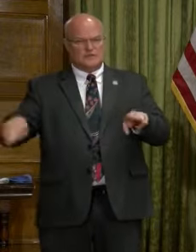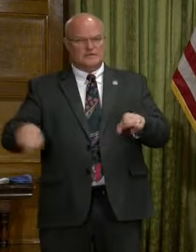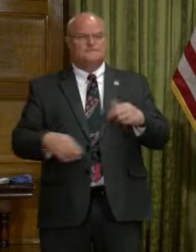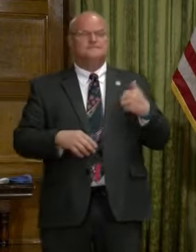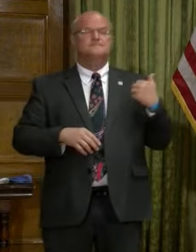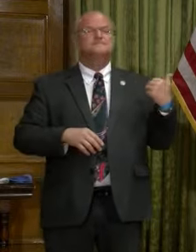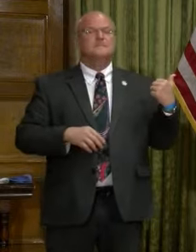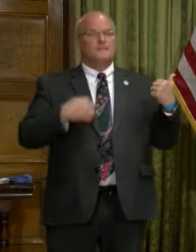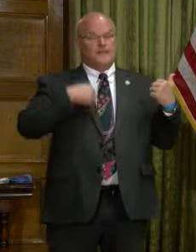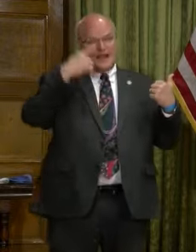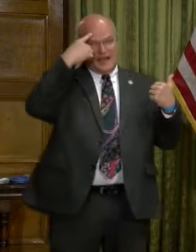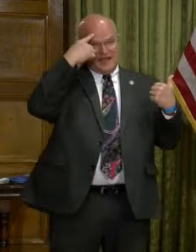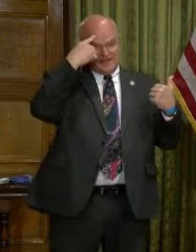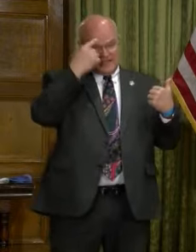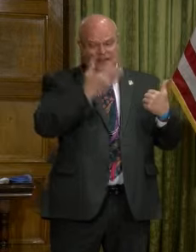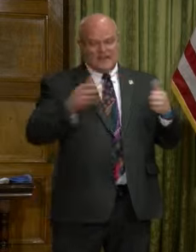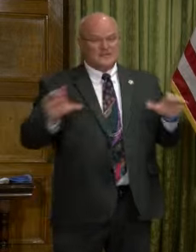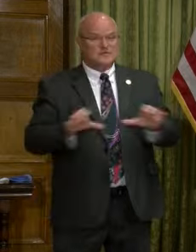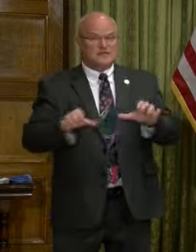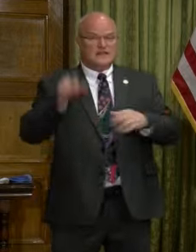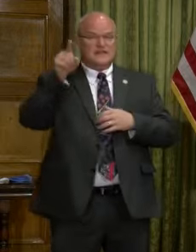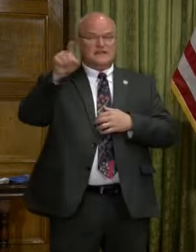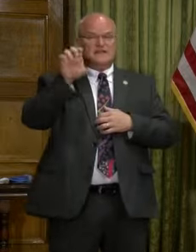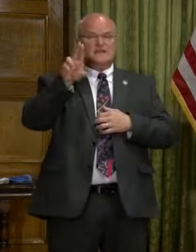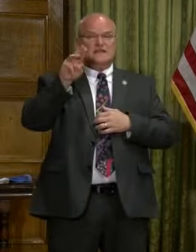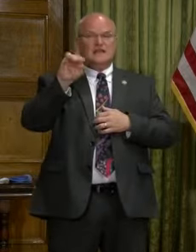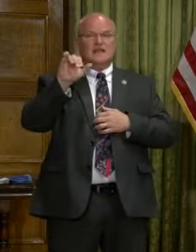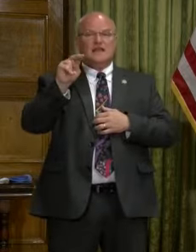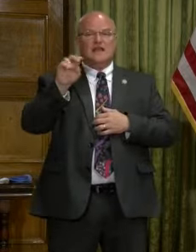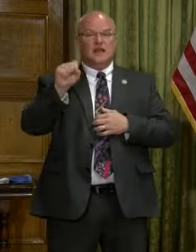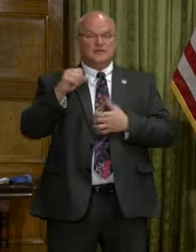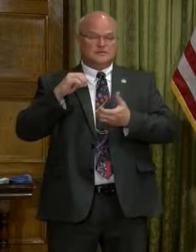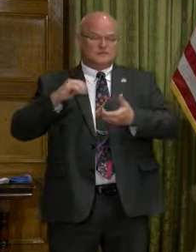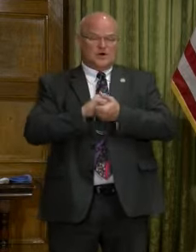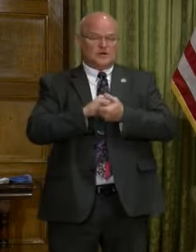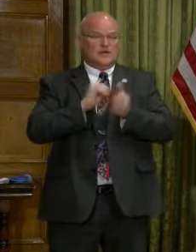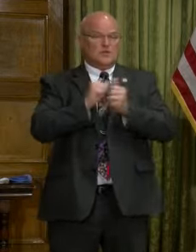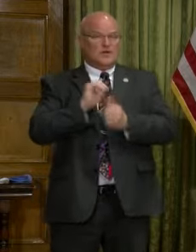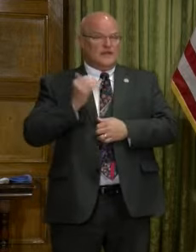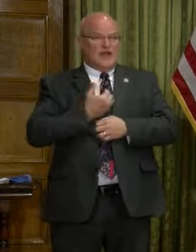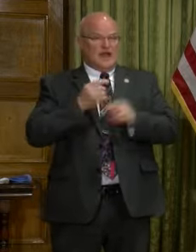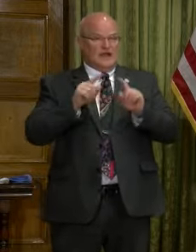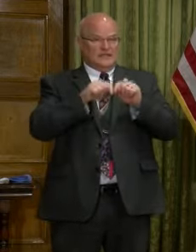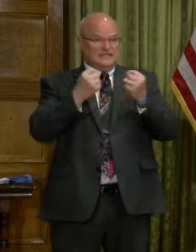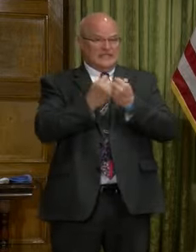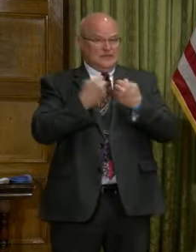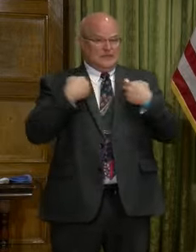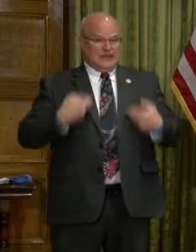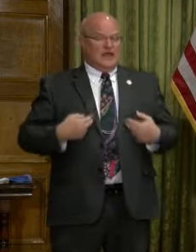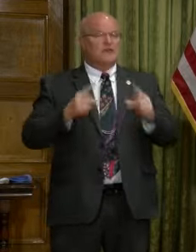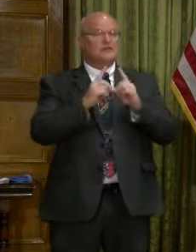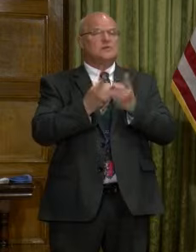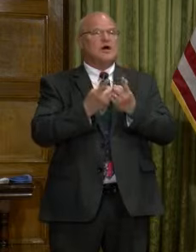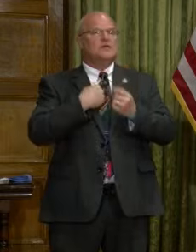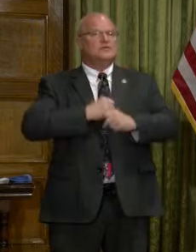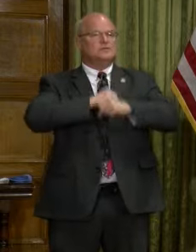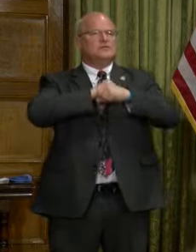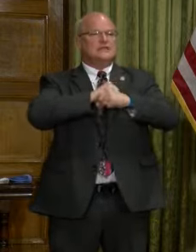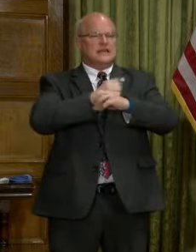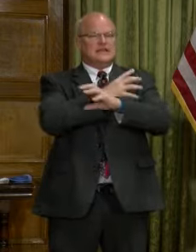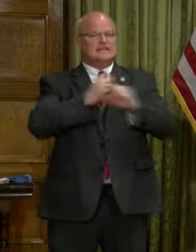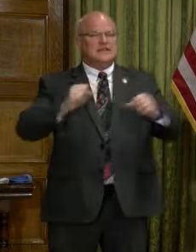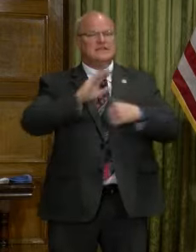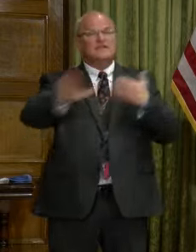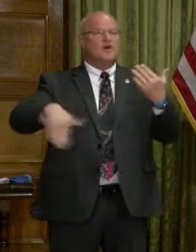Well, I think the measures that have been taken at Cummins in partnership with our team at the Health Department are designed to protect the safety of